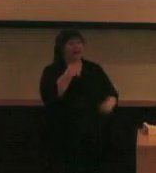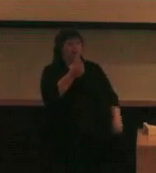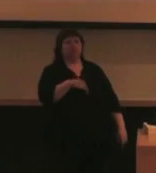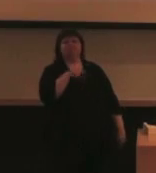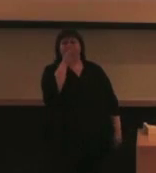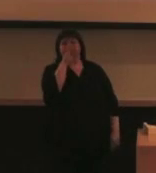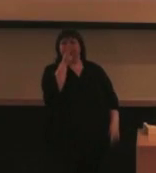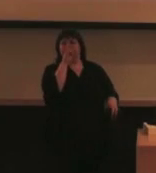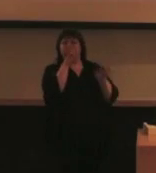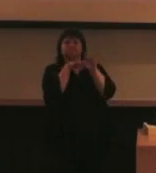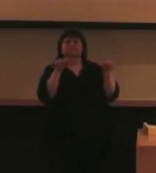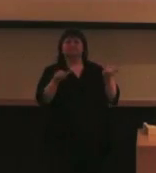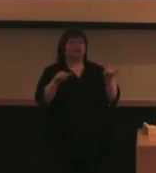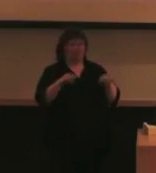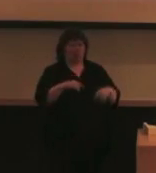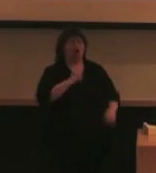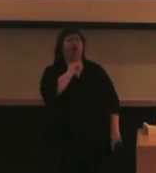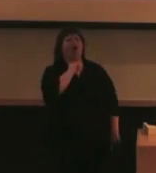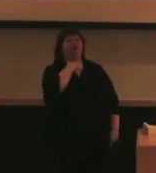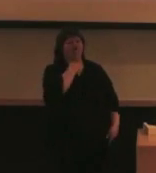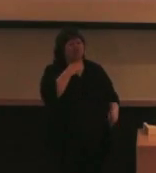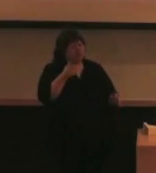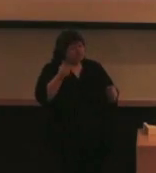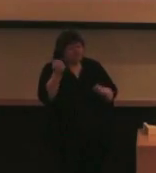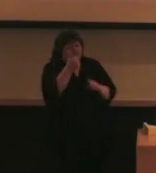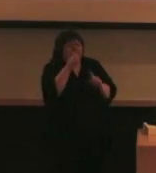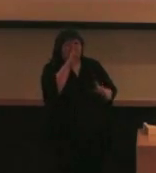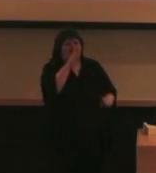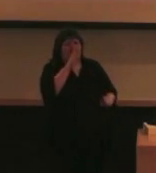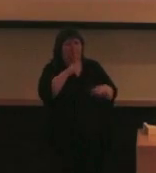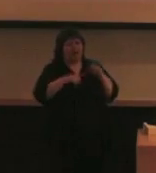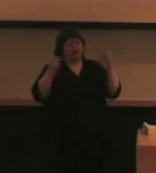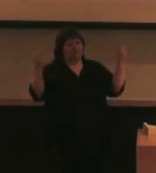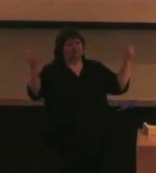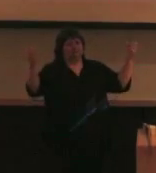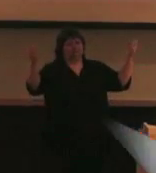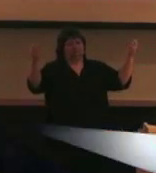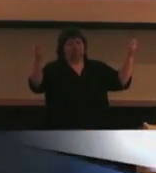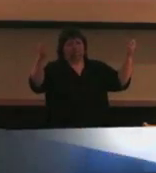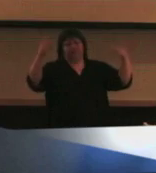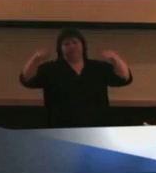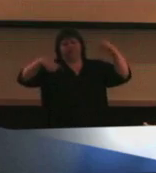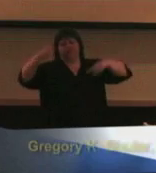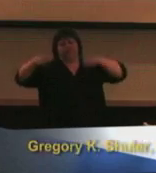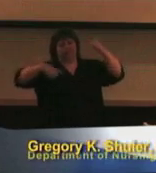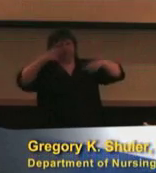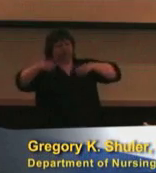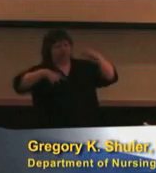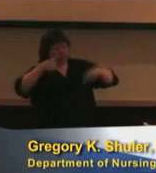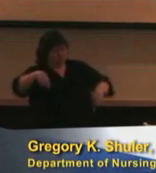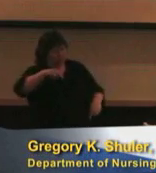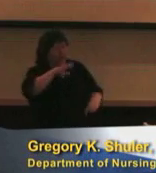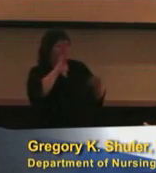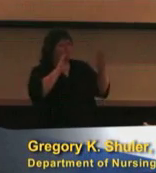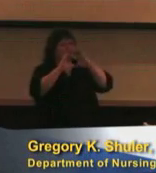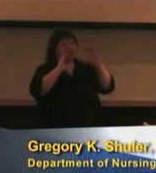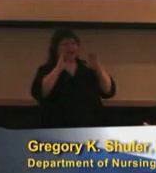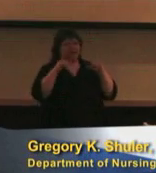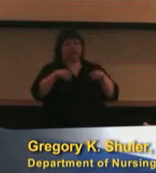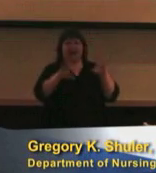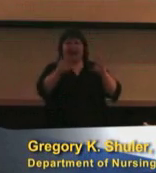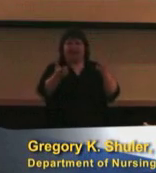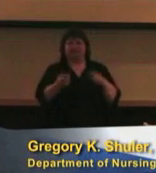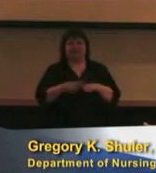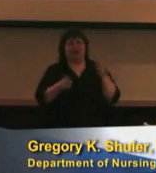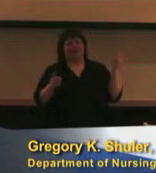off your voice so you can't talk. You can talk, but you have to sign it. So, you can communicate all you want in the